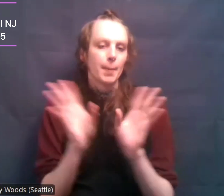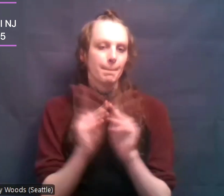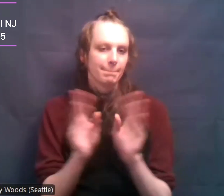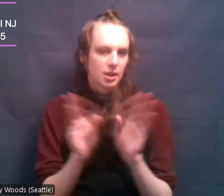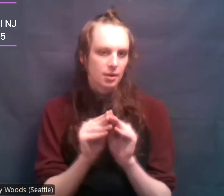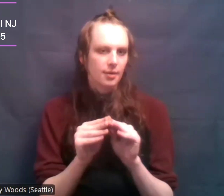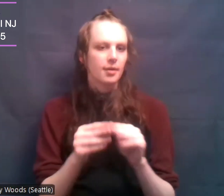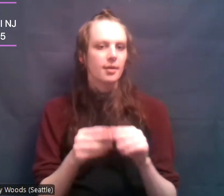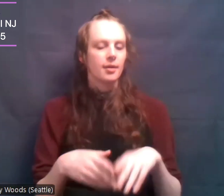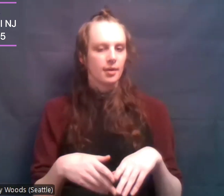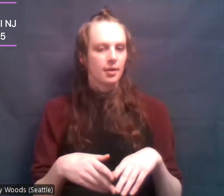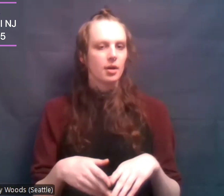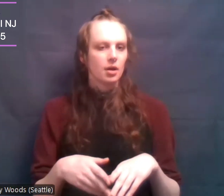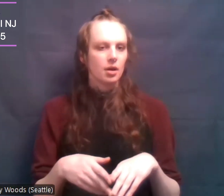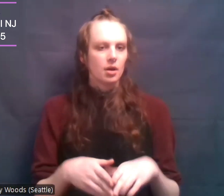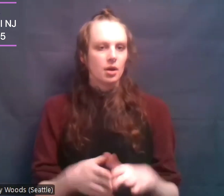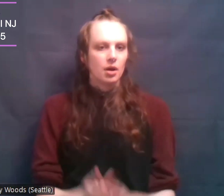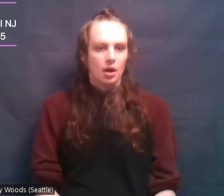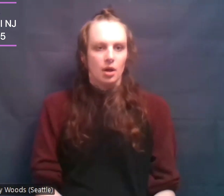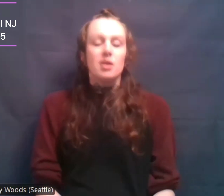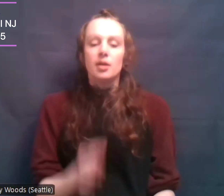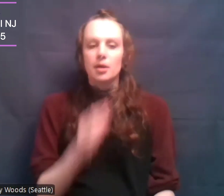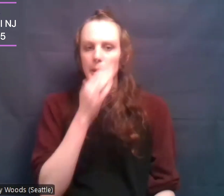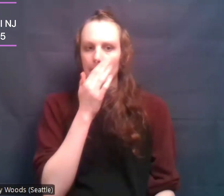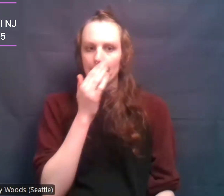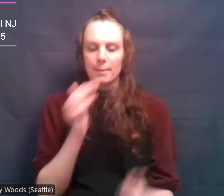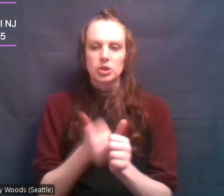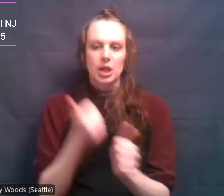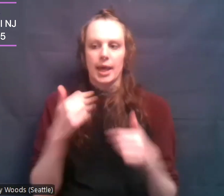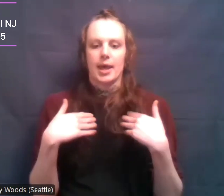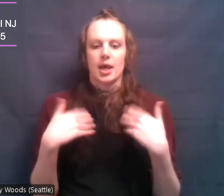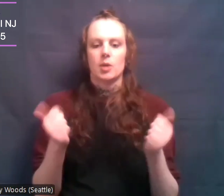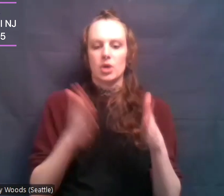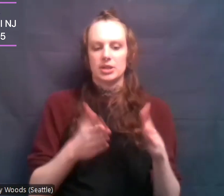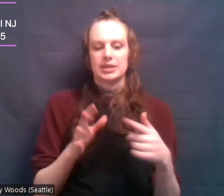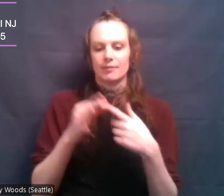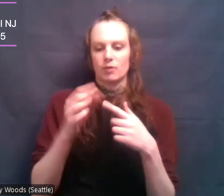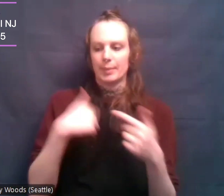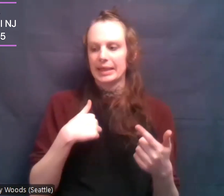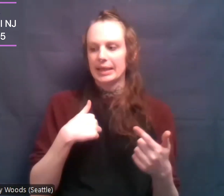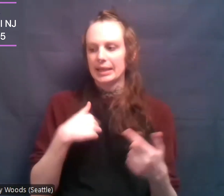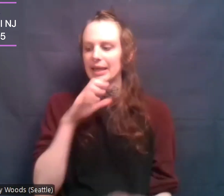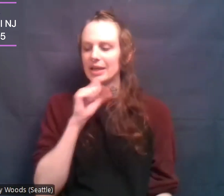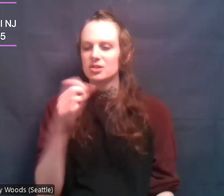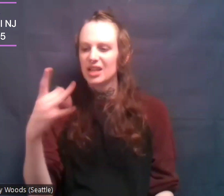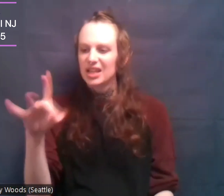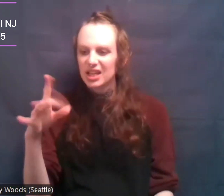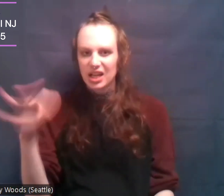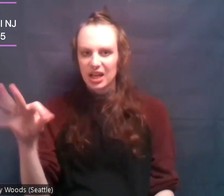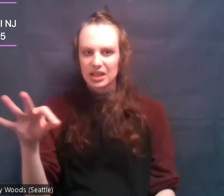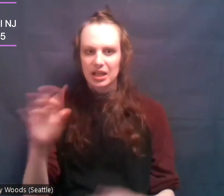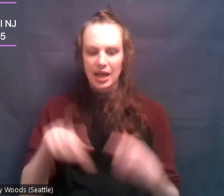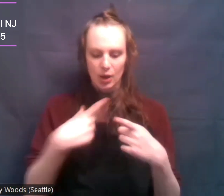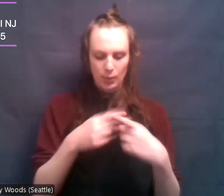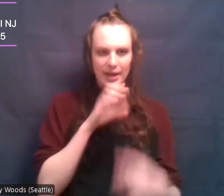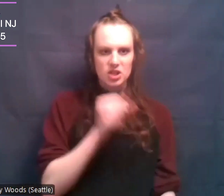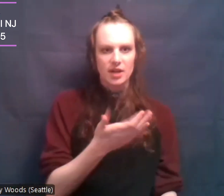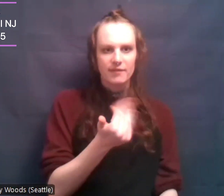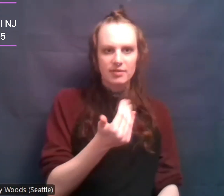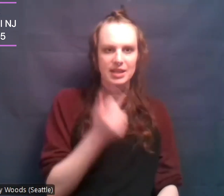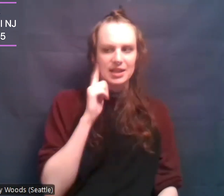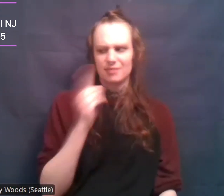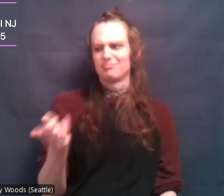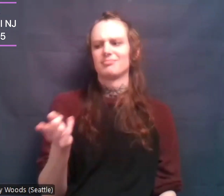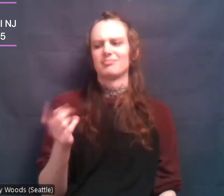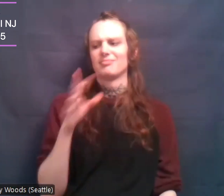it was like the youngest person there besides me was like 18 or 19, and like when you're 15 you're like, oh man, that's old, and